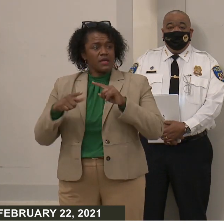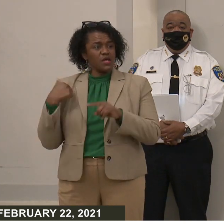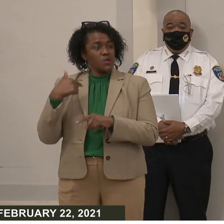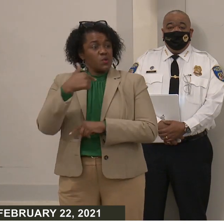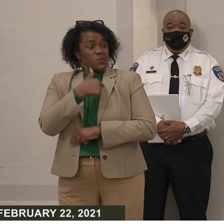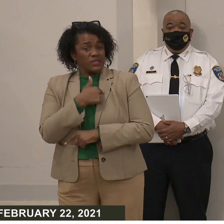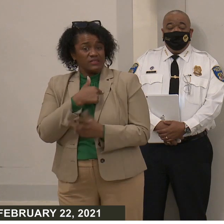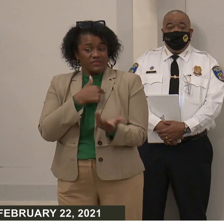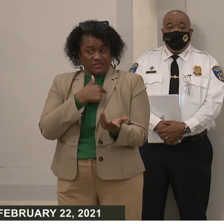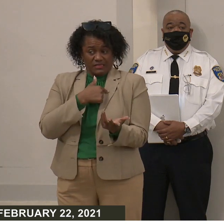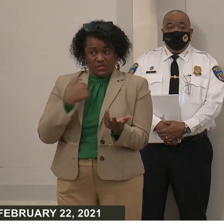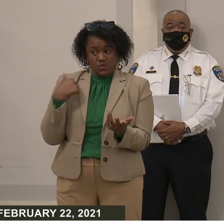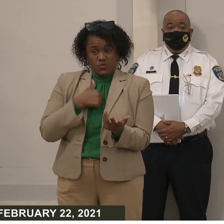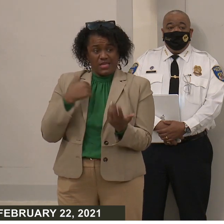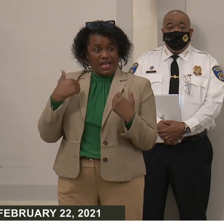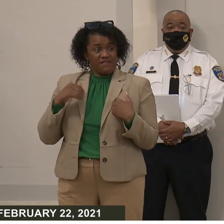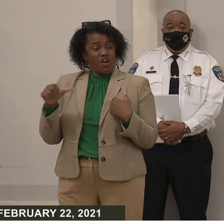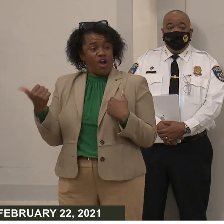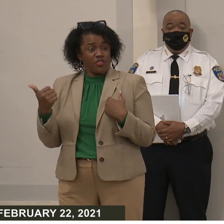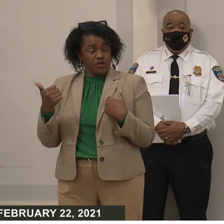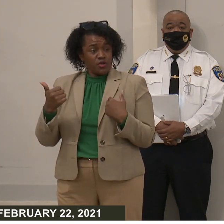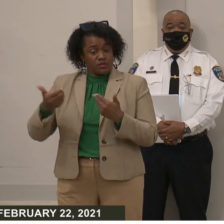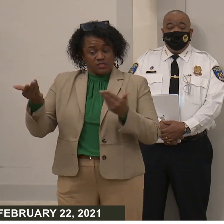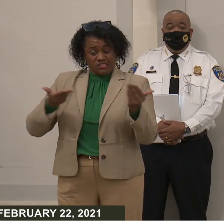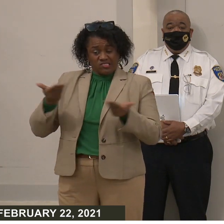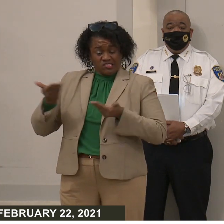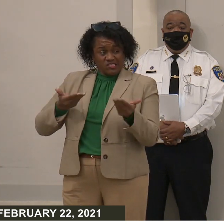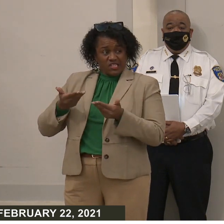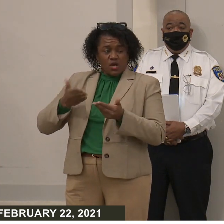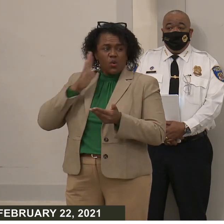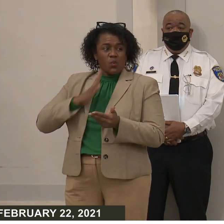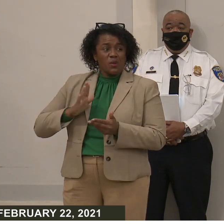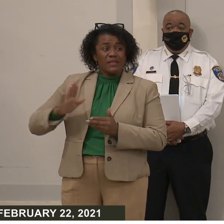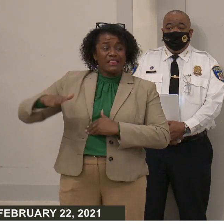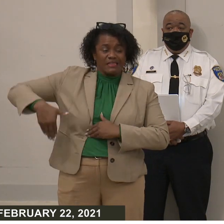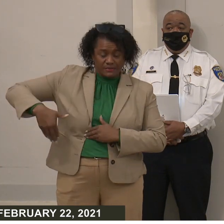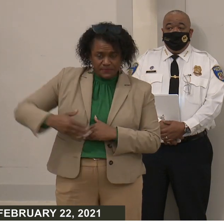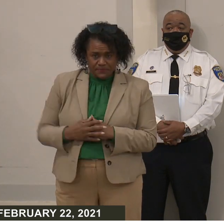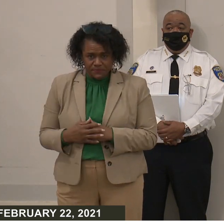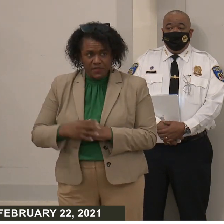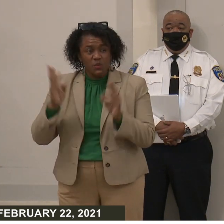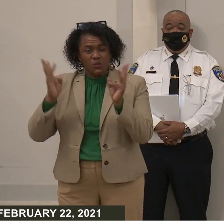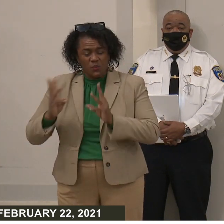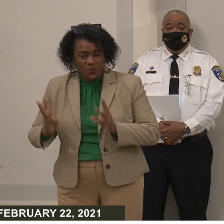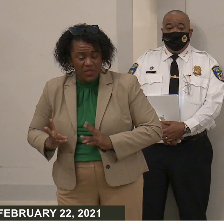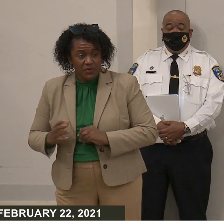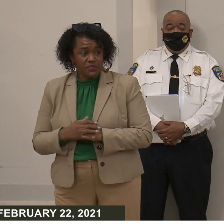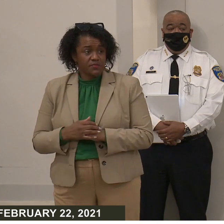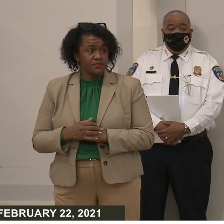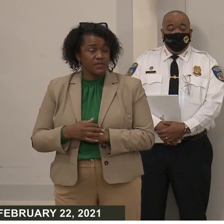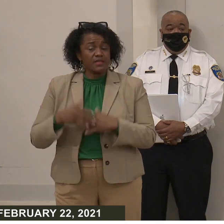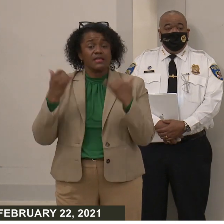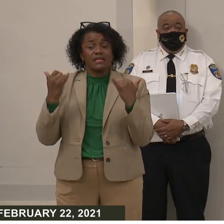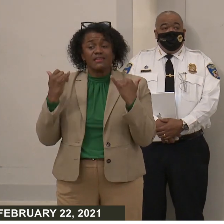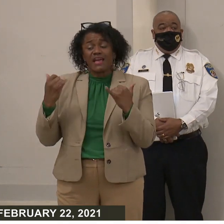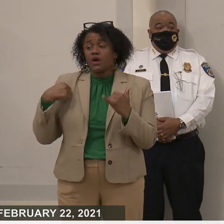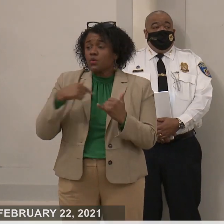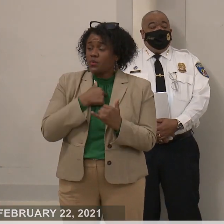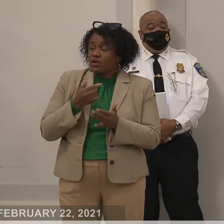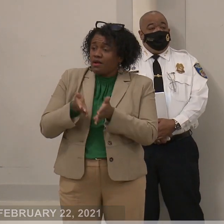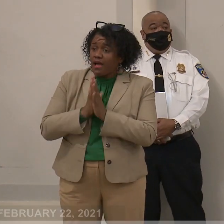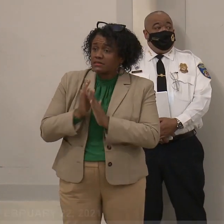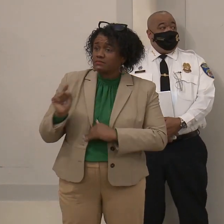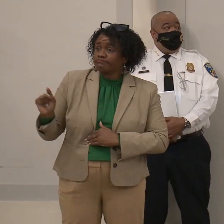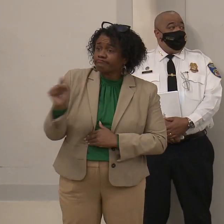advised that additional shipments can be expected to be delayed this week. Knowing this, I'm asking for patience from Baltimore